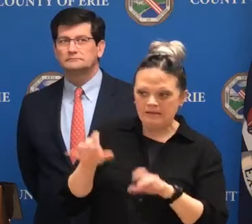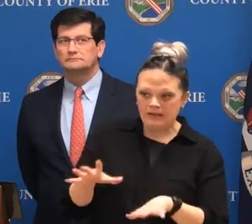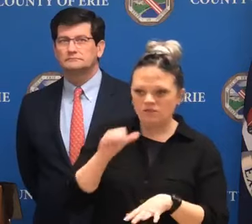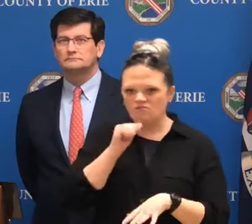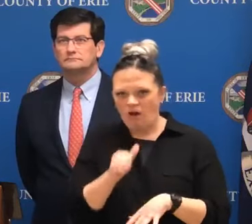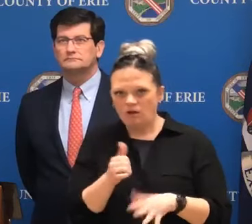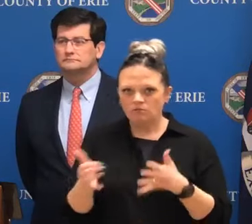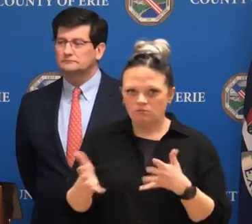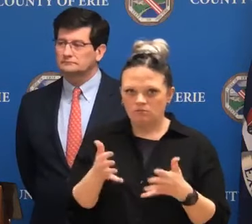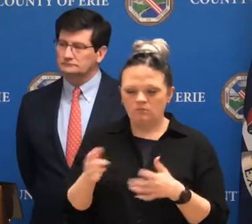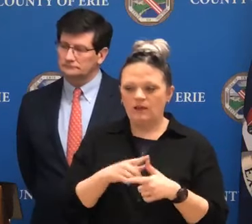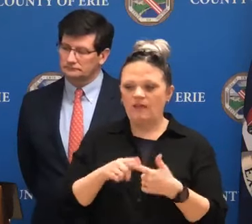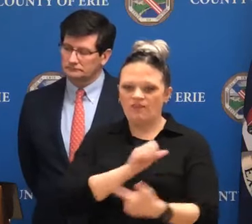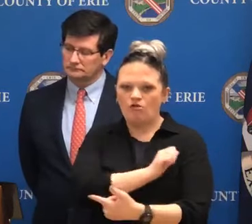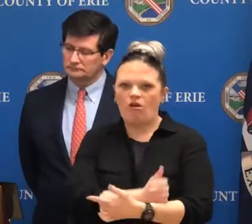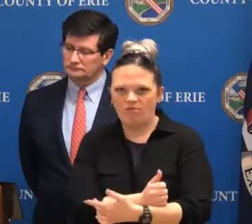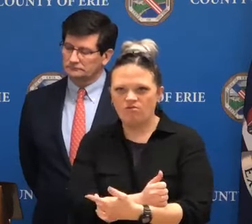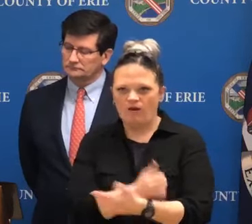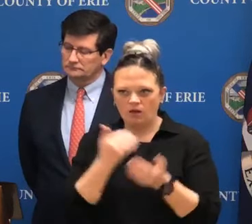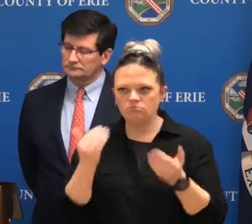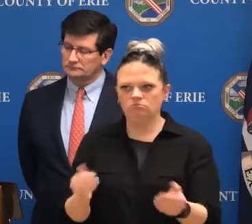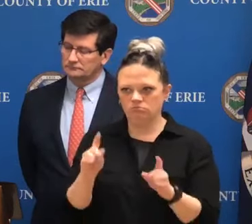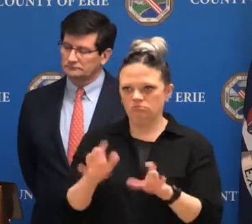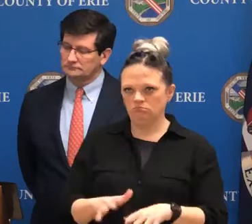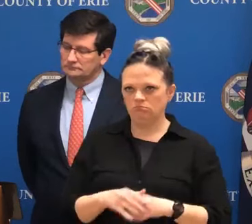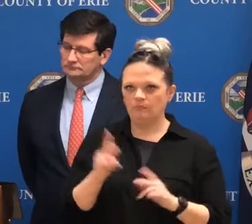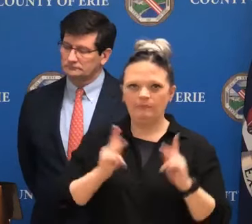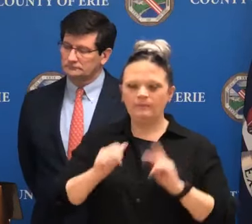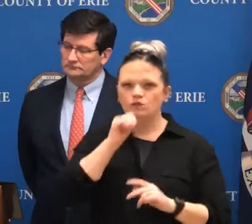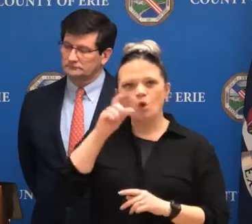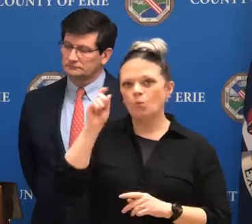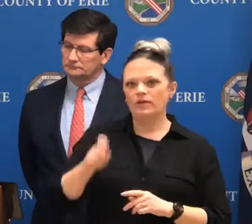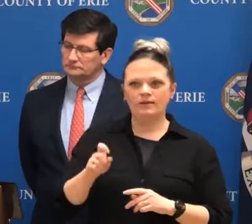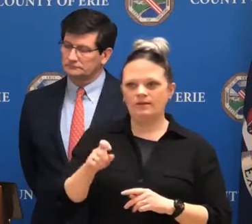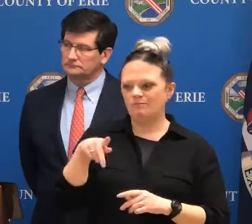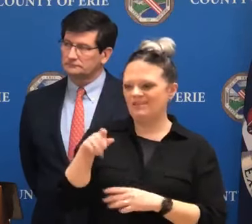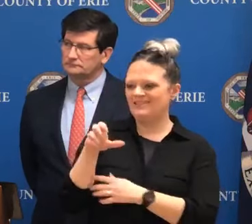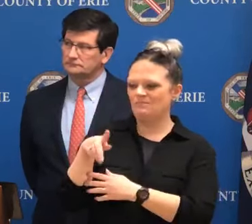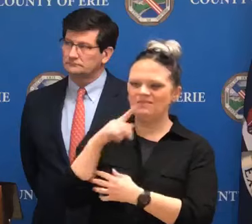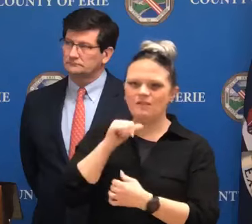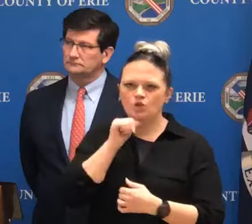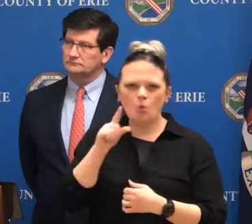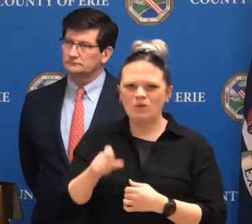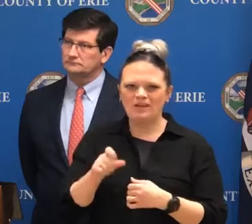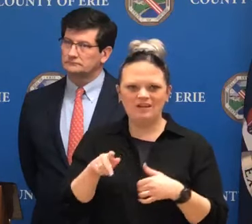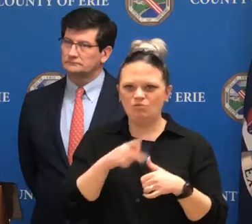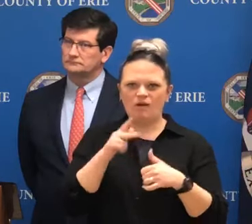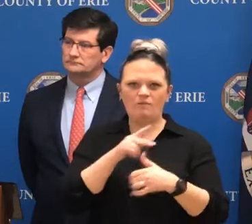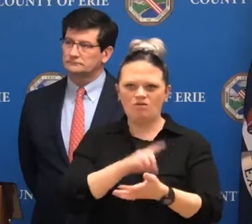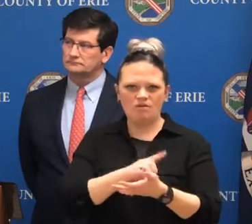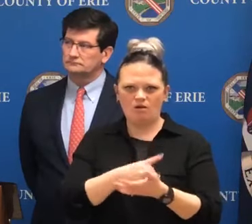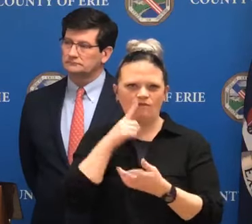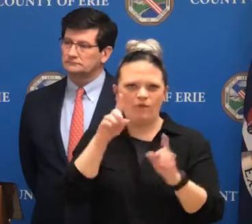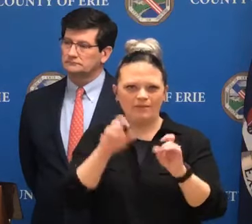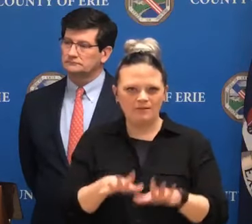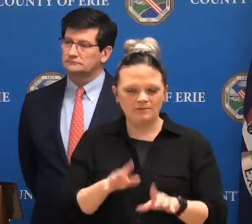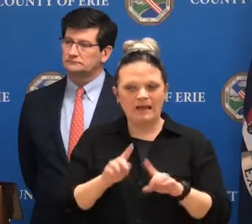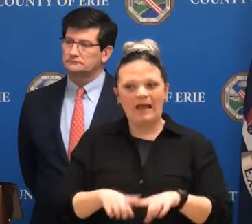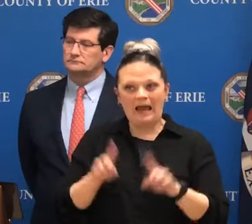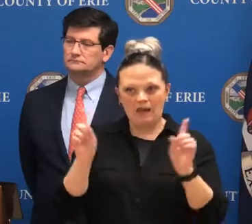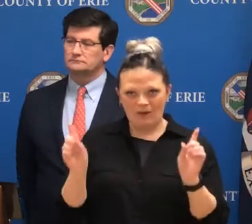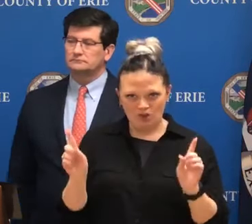not and authorize that testing. So people do not need a primary care provider to get the testing. However,